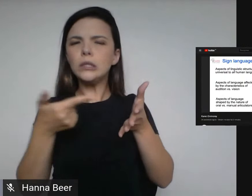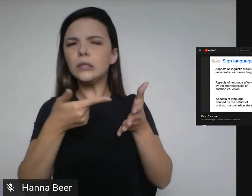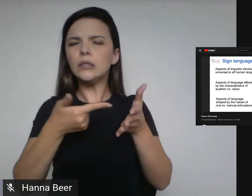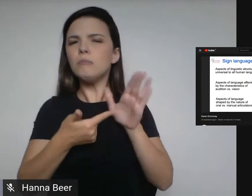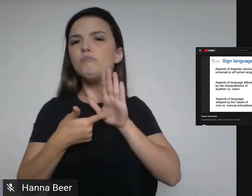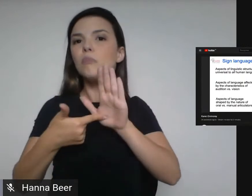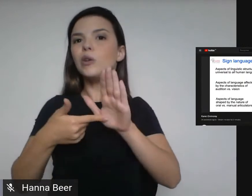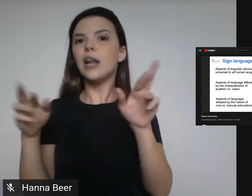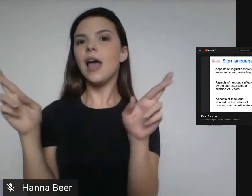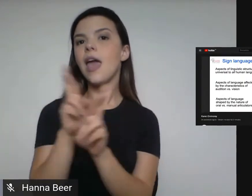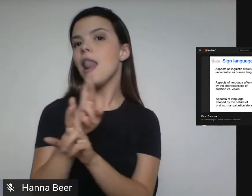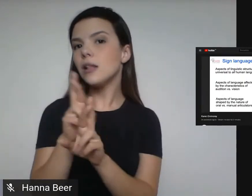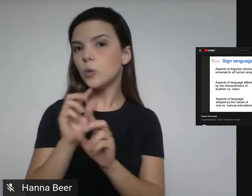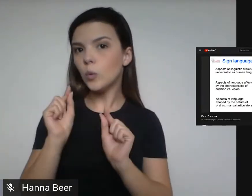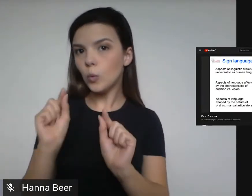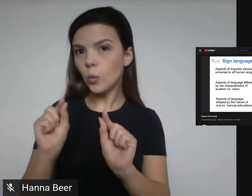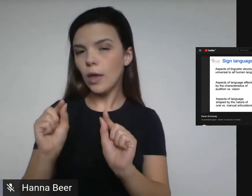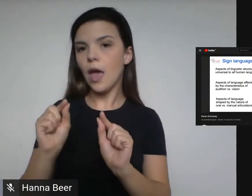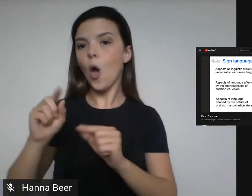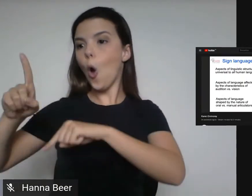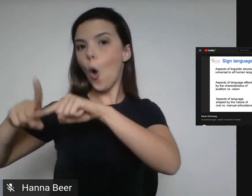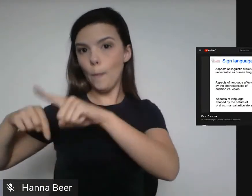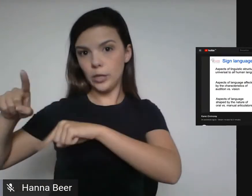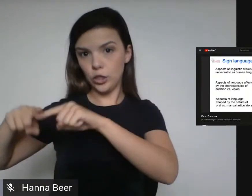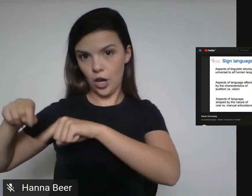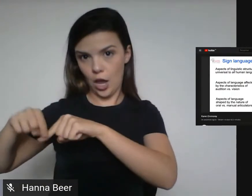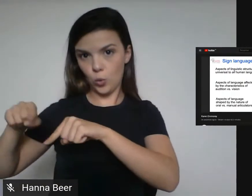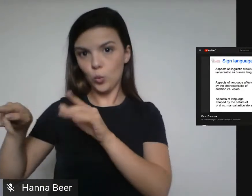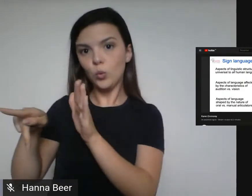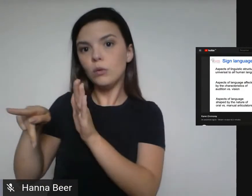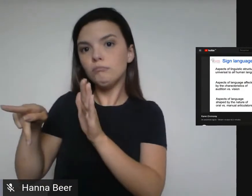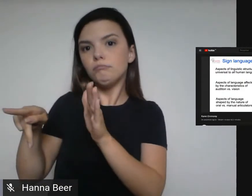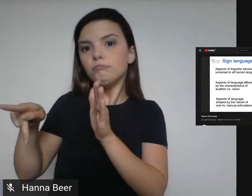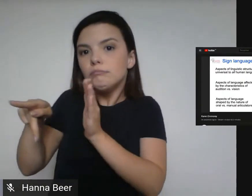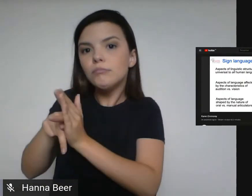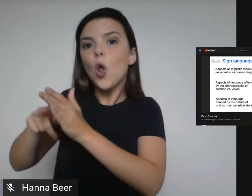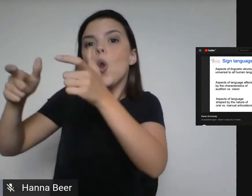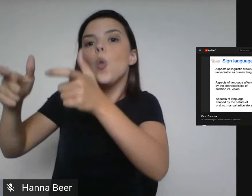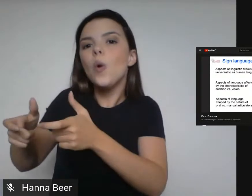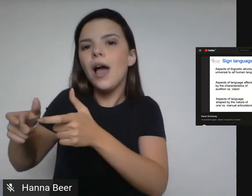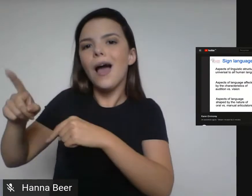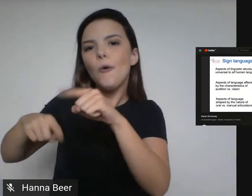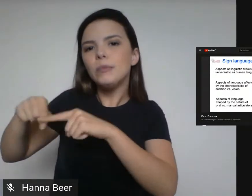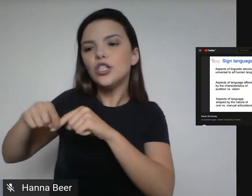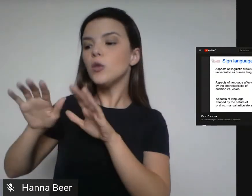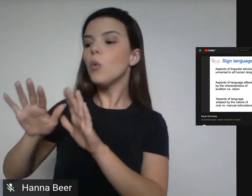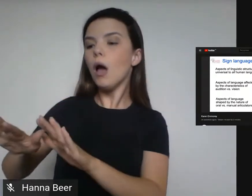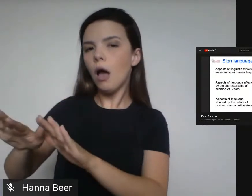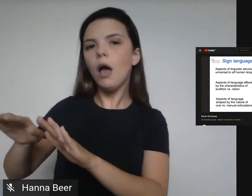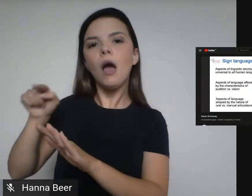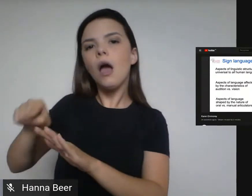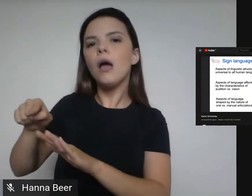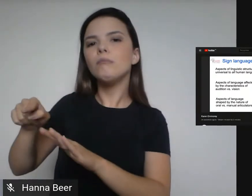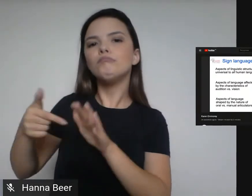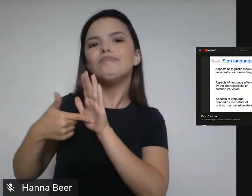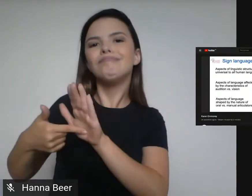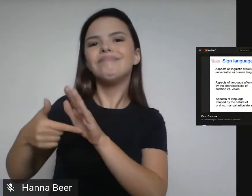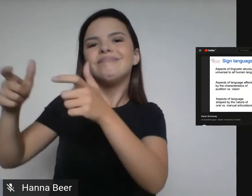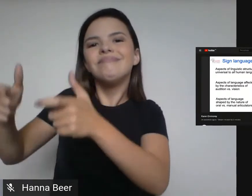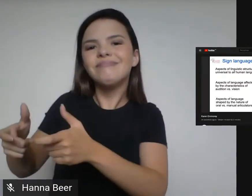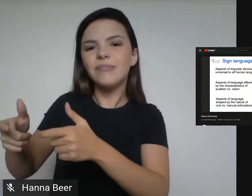relationship between objects and the location of objects is influenced by the nature of the articulators. And we'll see a little bit about that